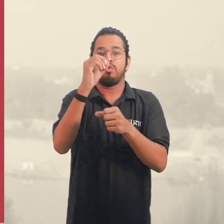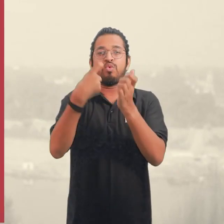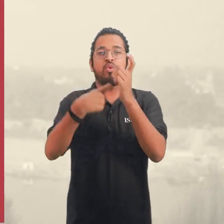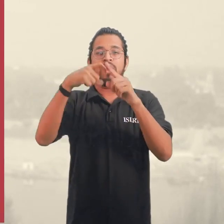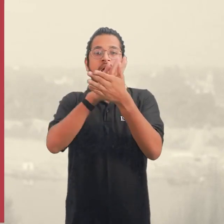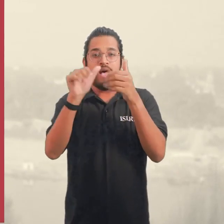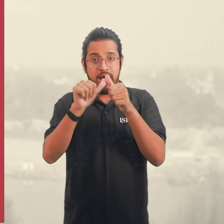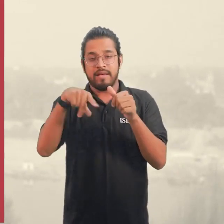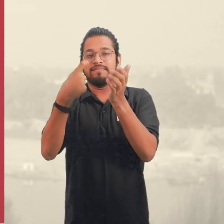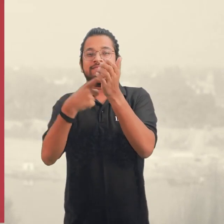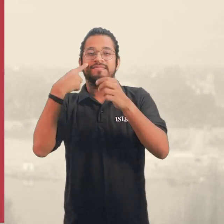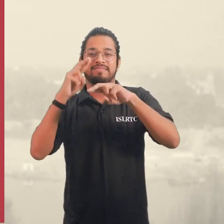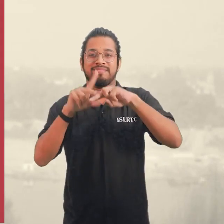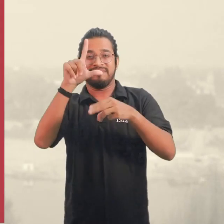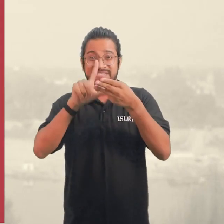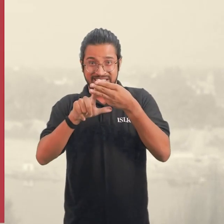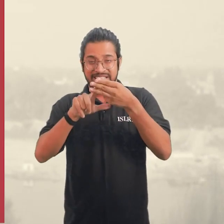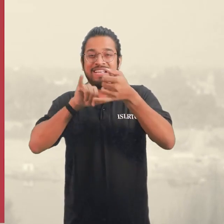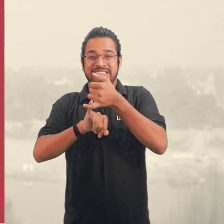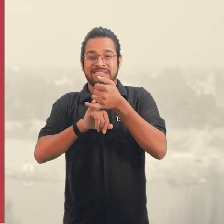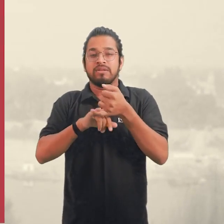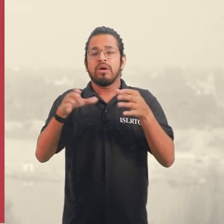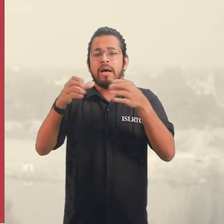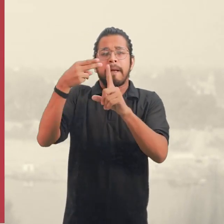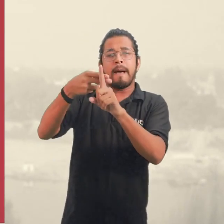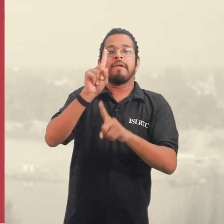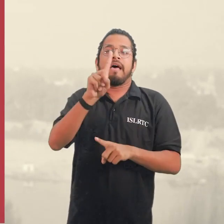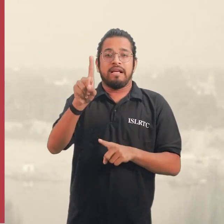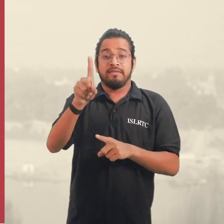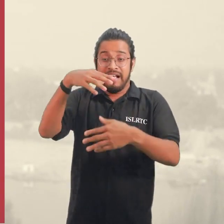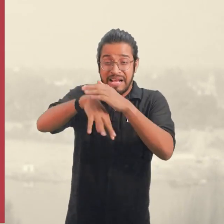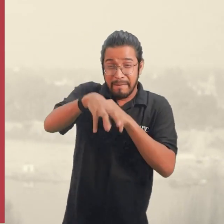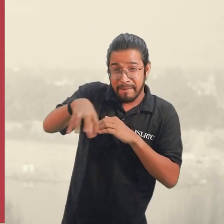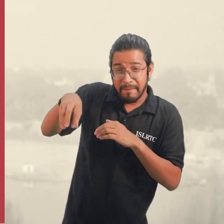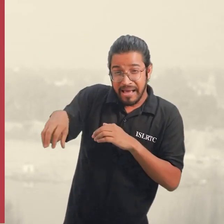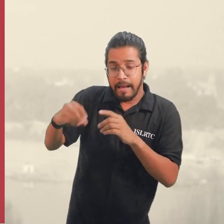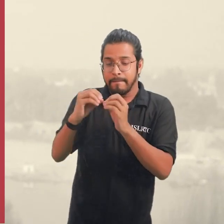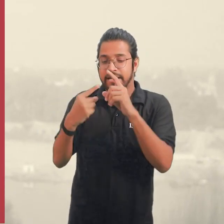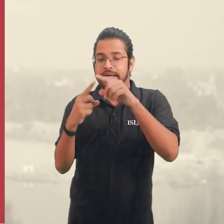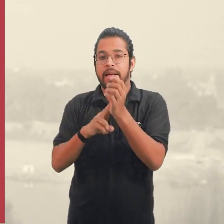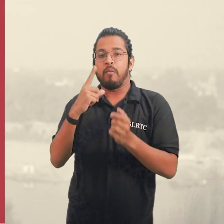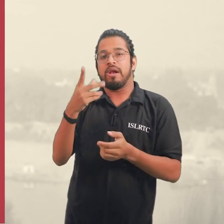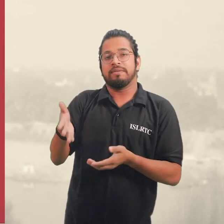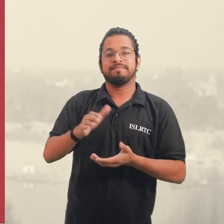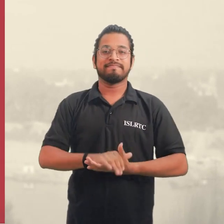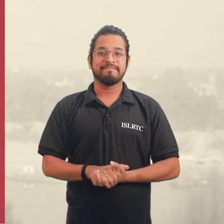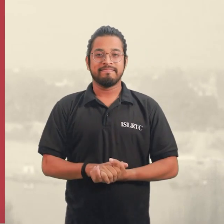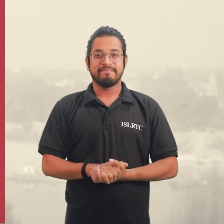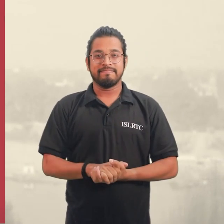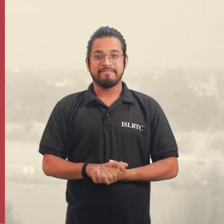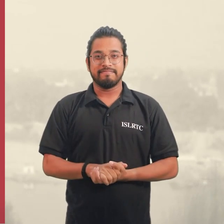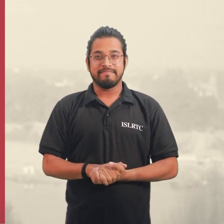During the Kargil War in 1999, the 111 Gorkha Rifles was moved to